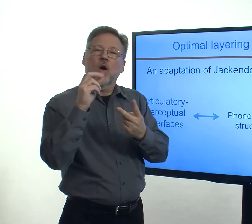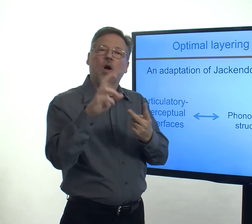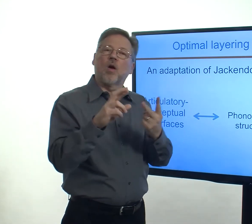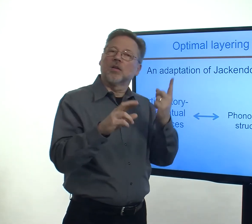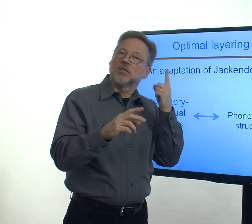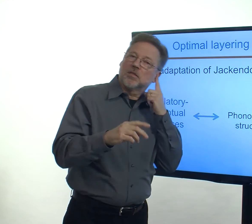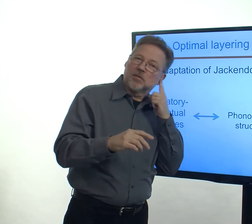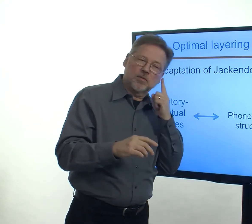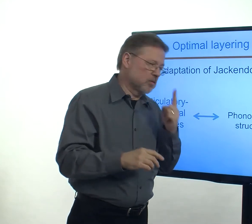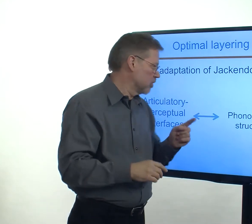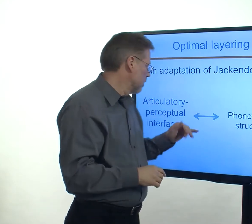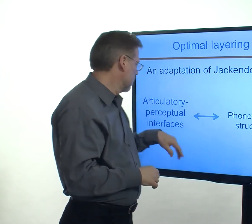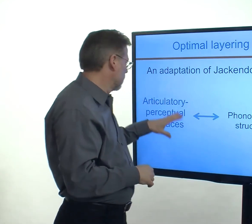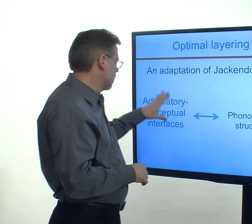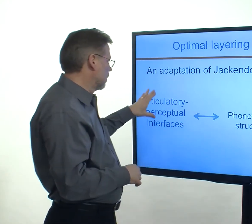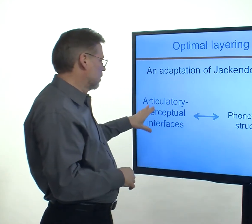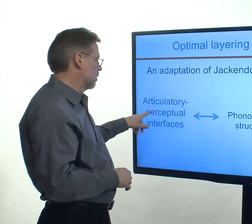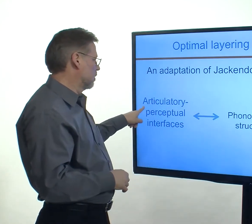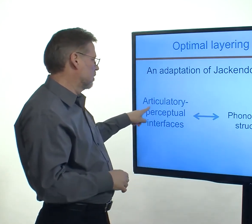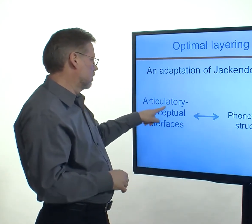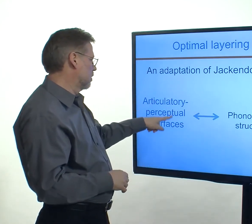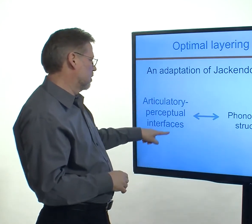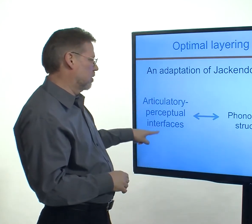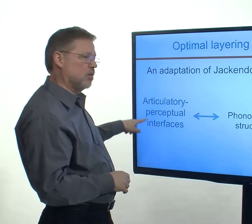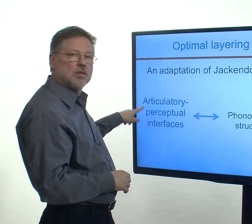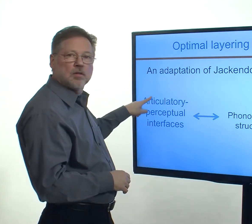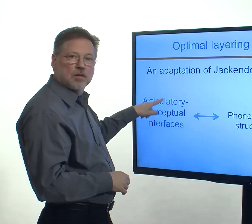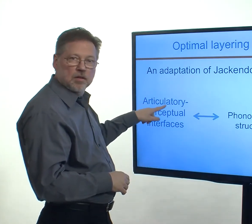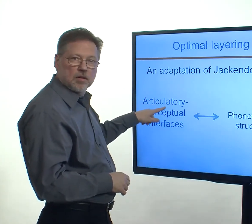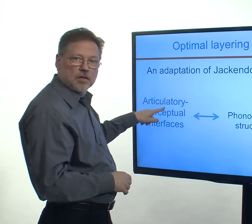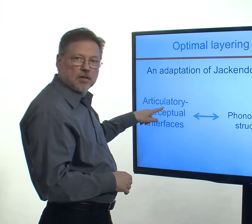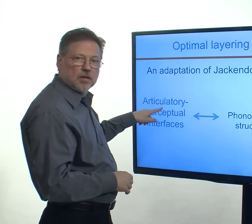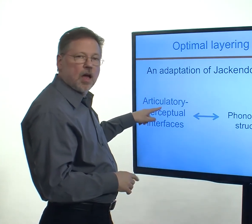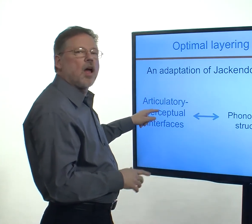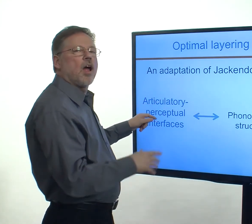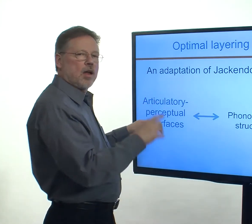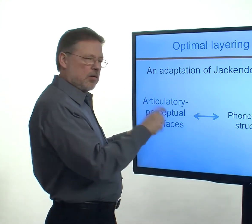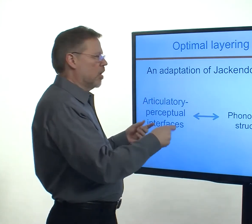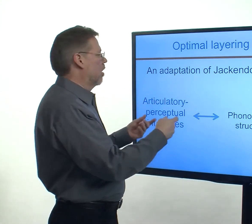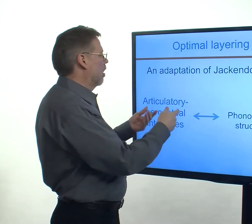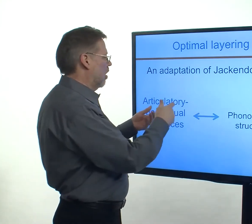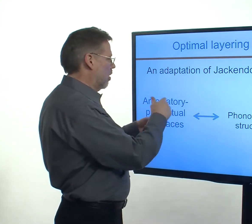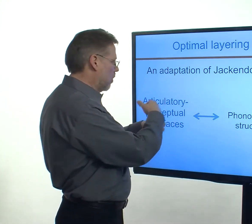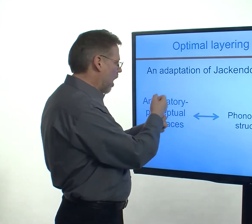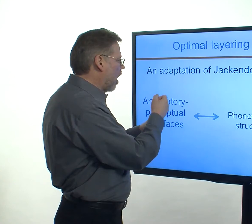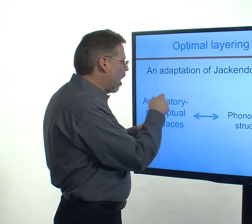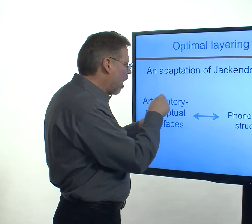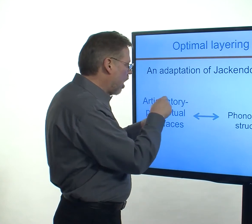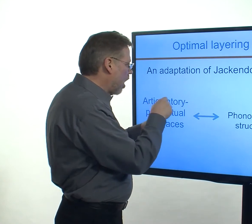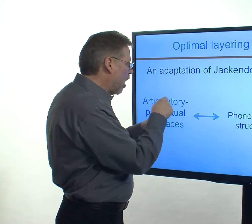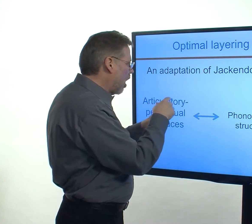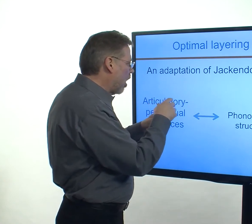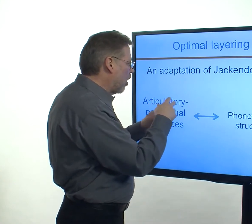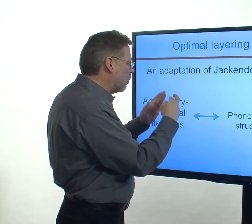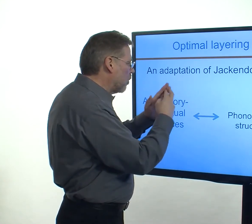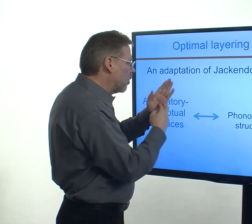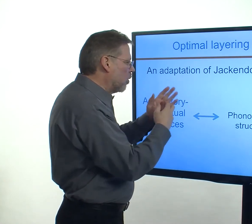Visual or auditory, labeled articulatory perceptual interfaces. With that, you can